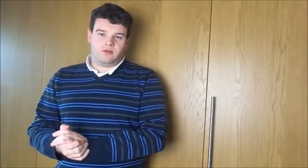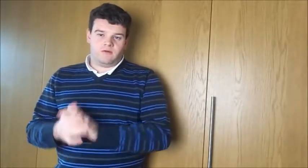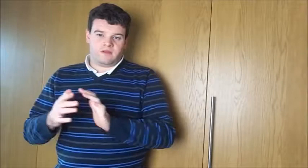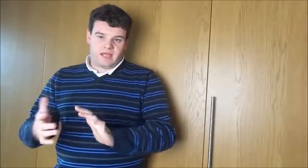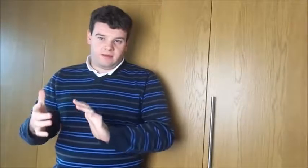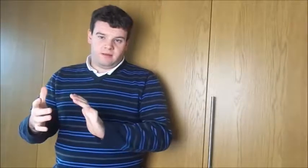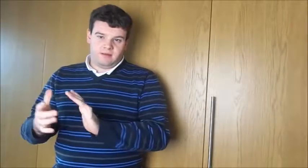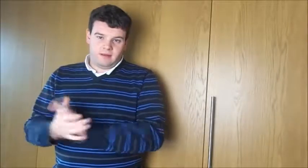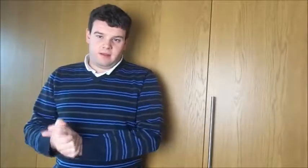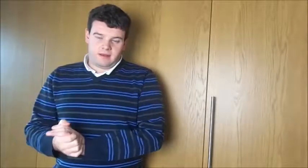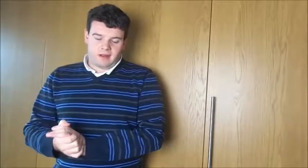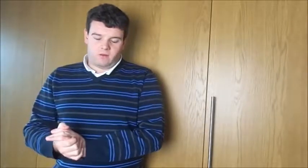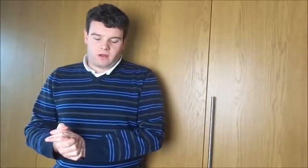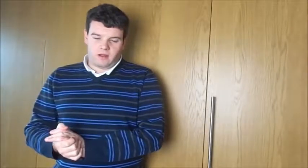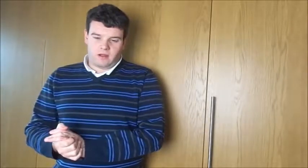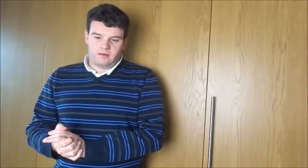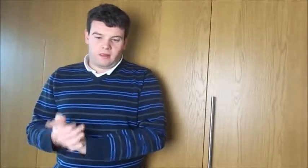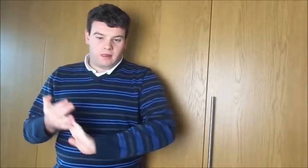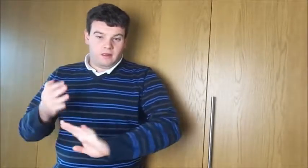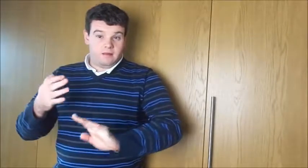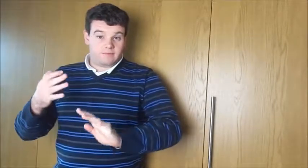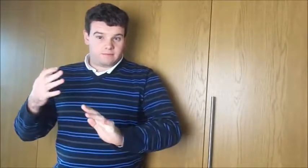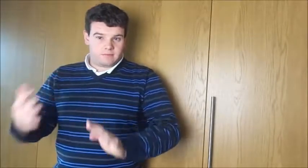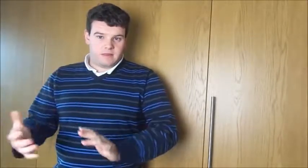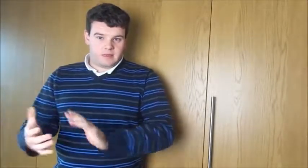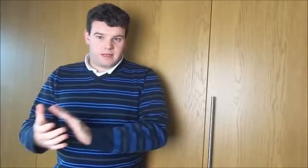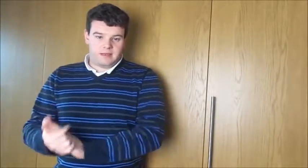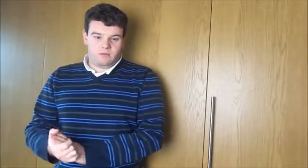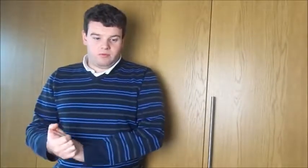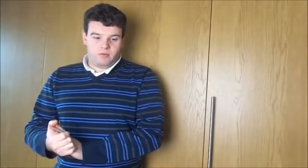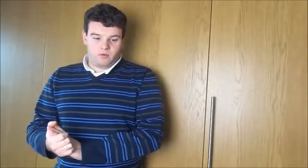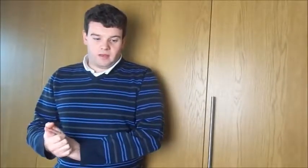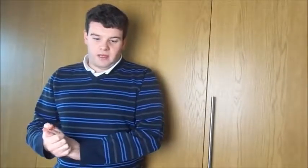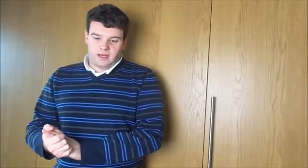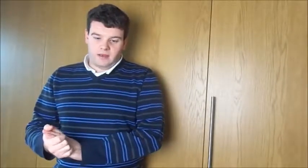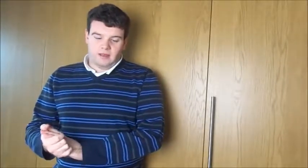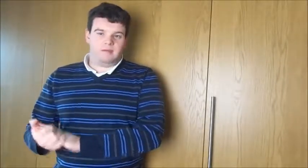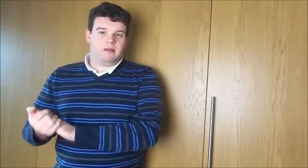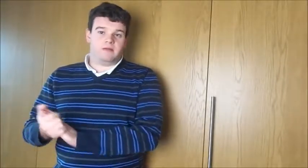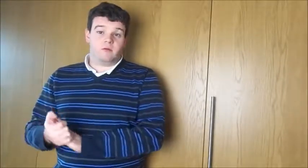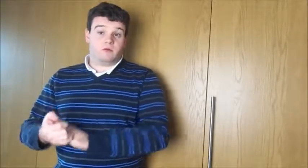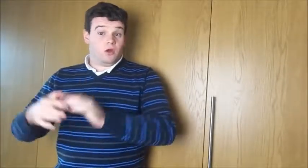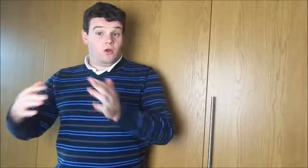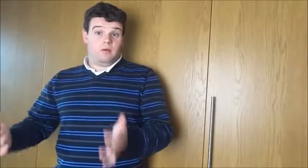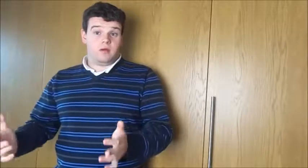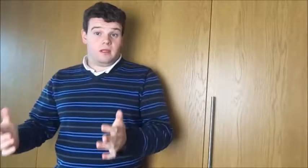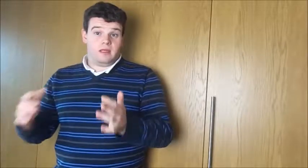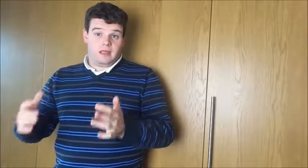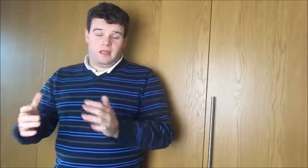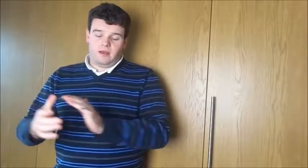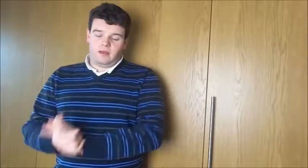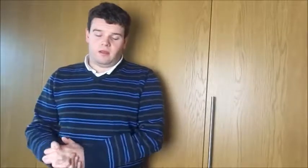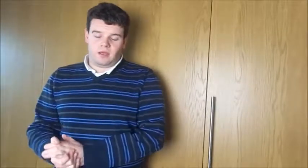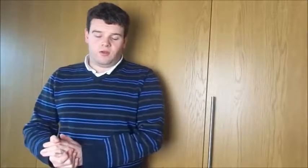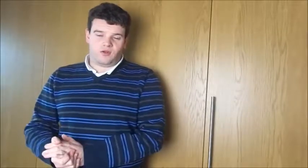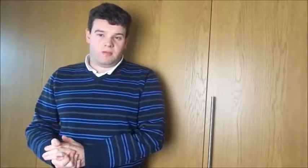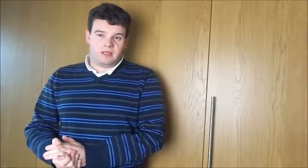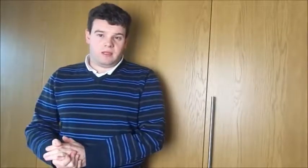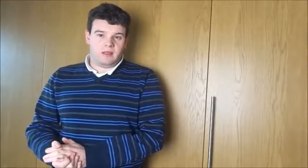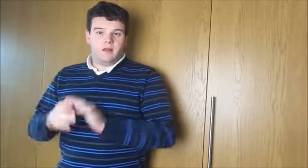of Kent. Now this lady was born in a place called Coburg in Germany. Her